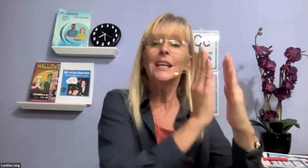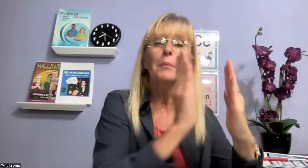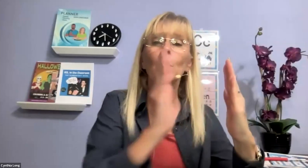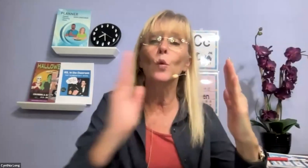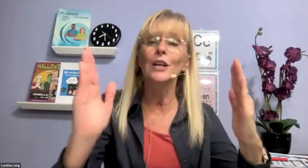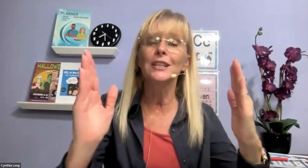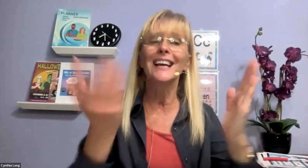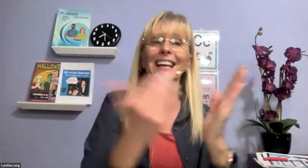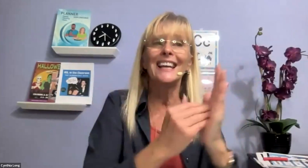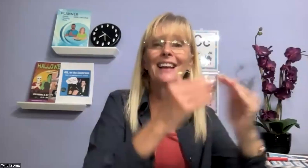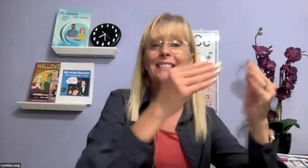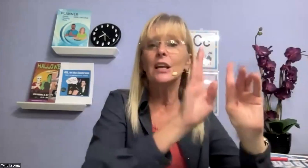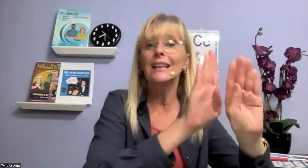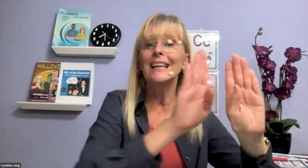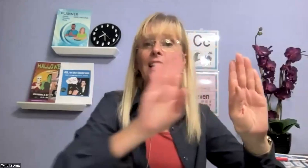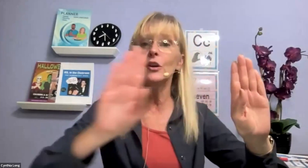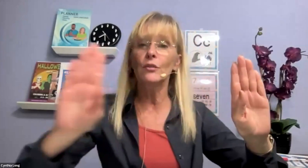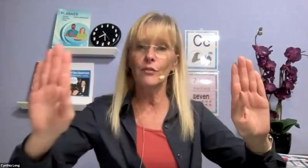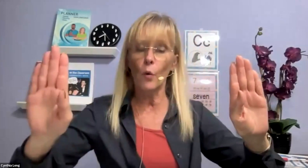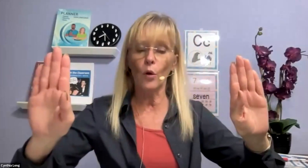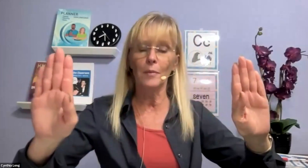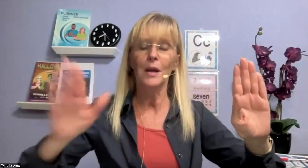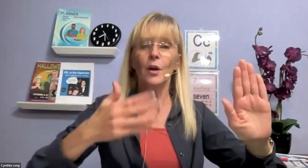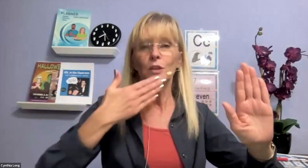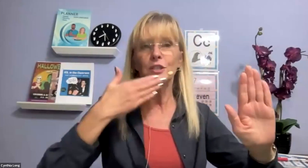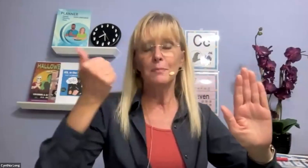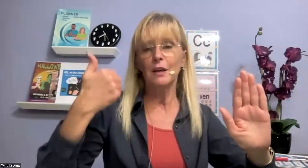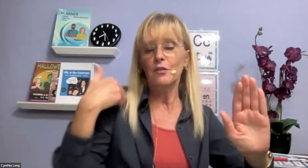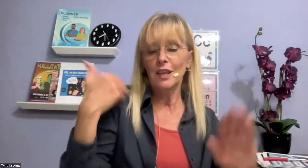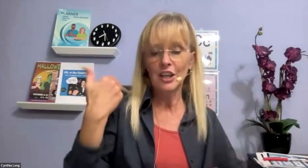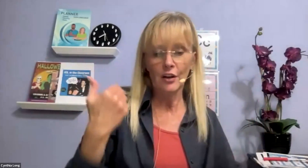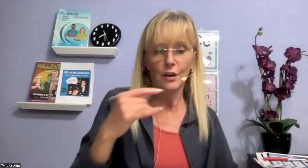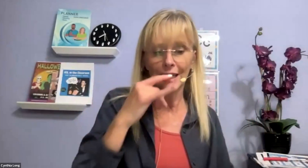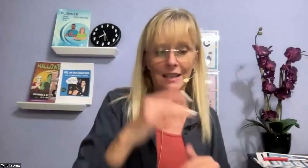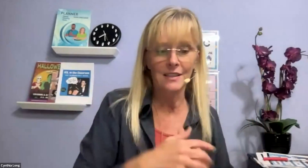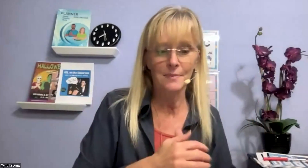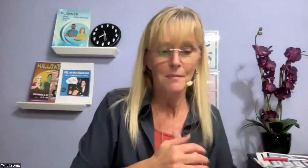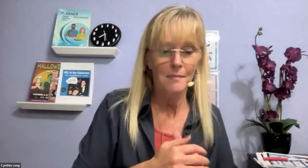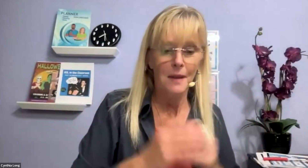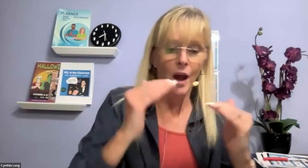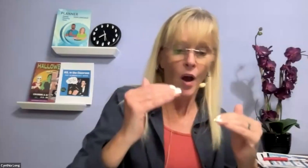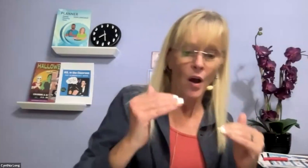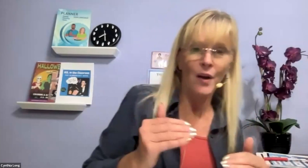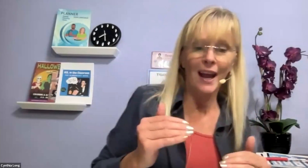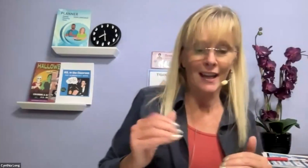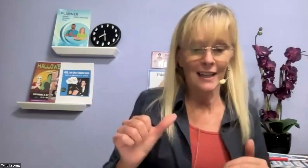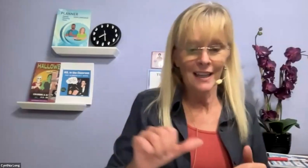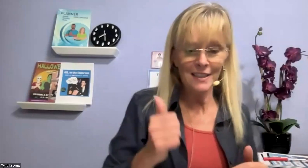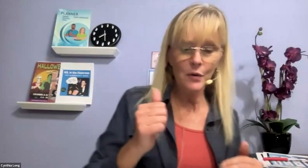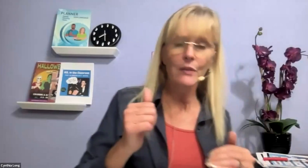a progression. Again, that's in a linear form, which is better for the younger kids. Okay, let's go over